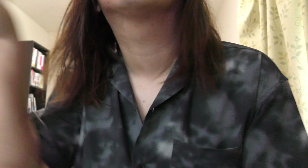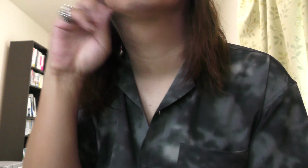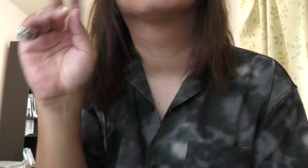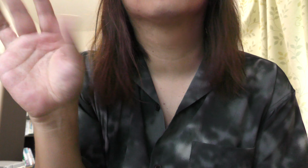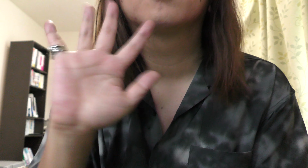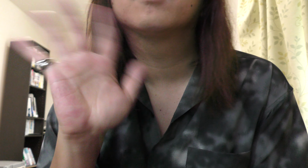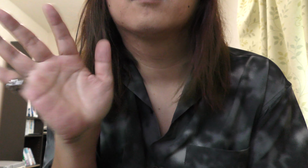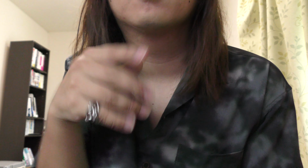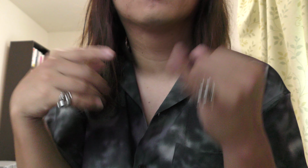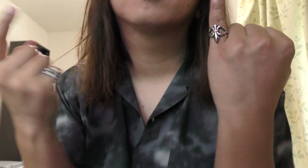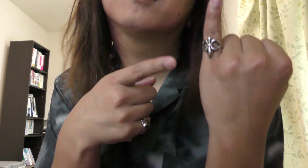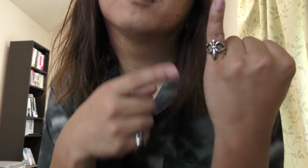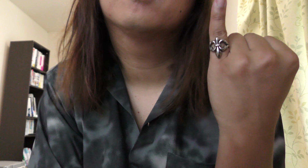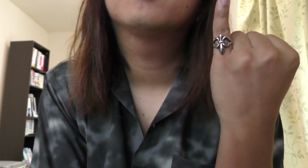turned into him